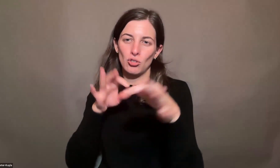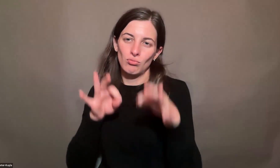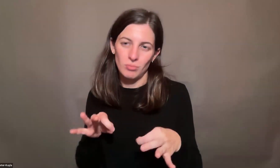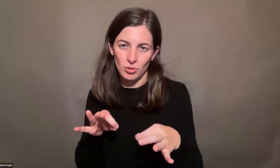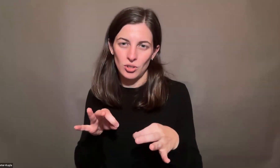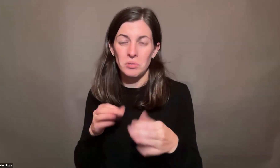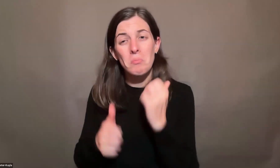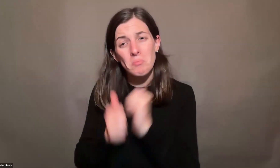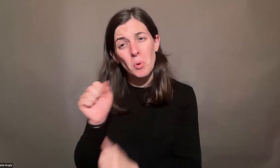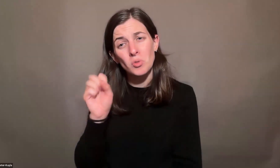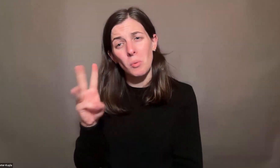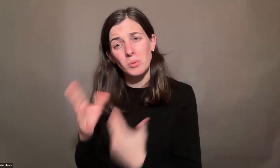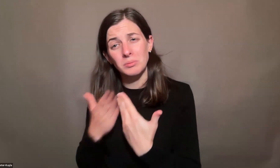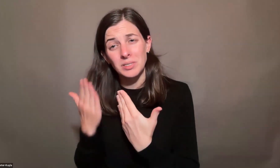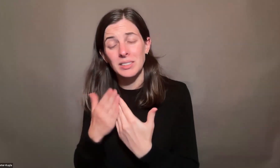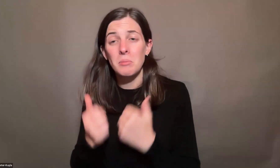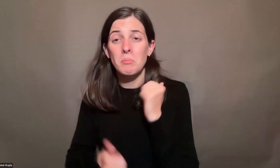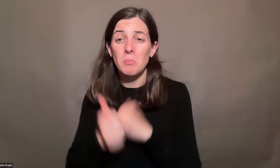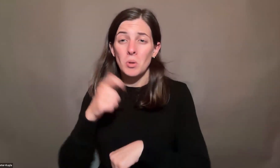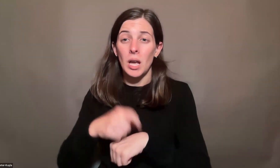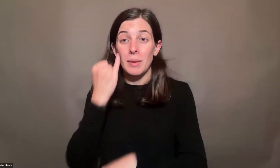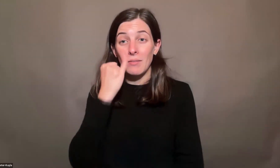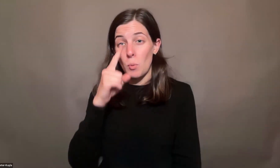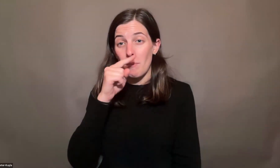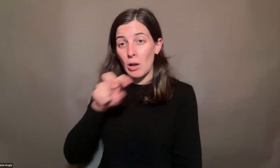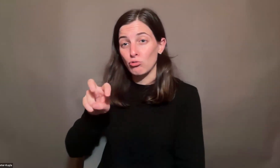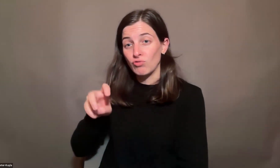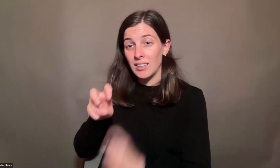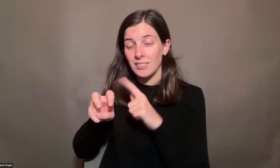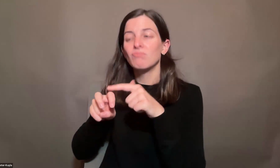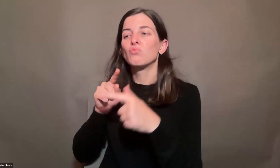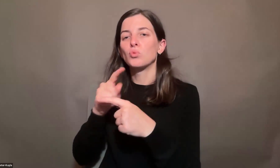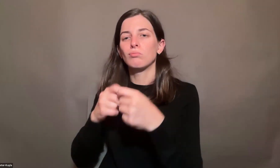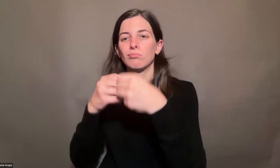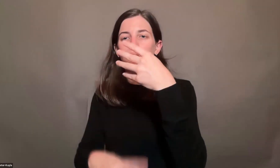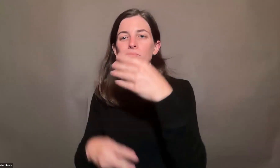Most of the time, if you right-click or you choose the properties of your image using the properties menu,